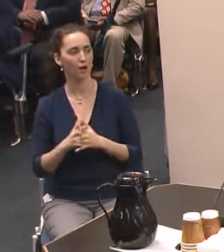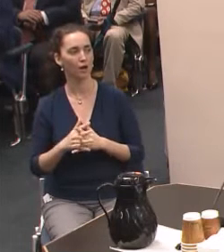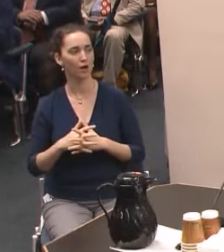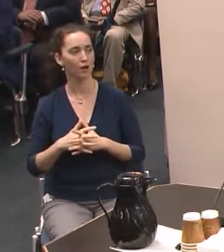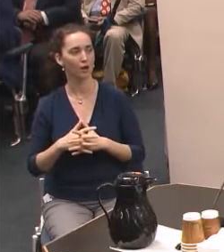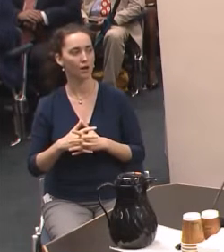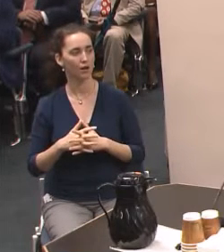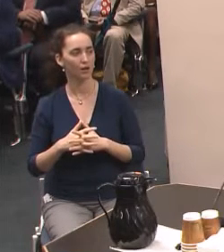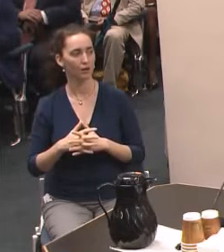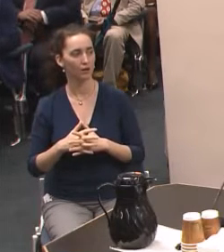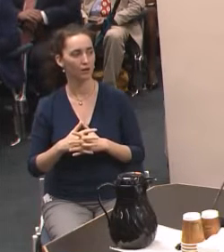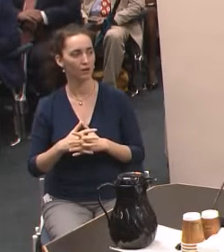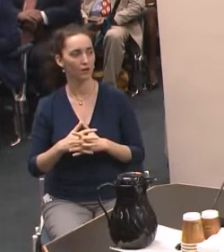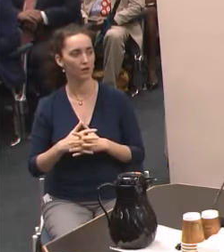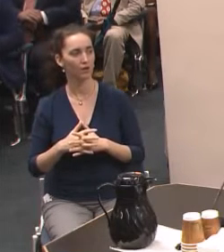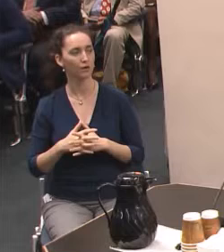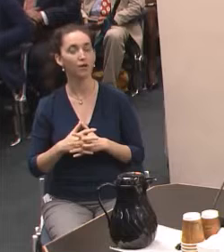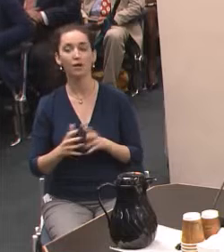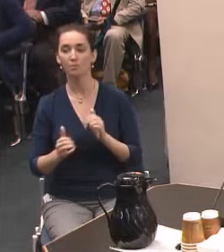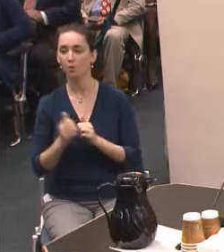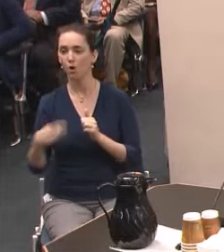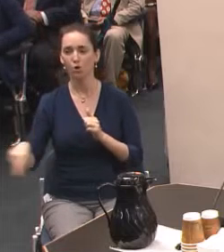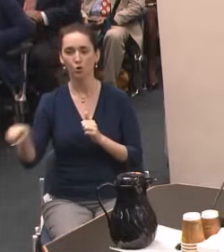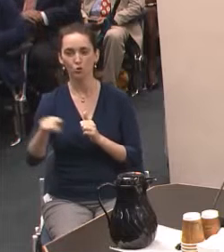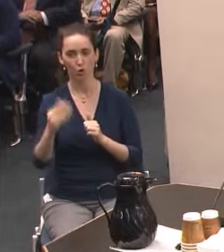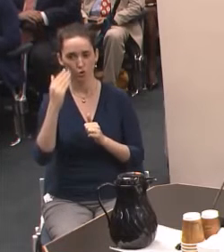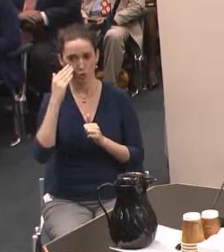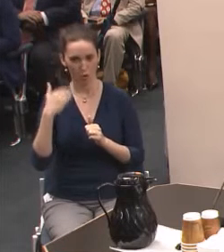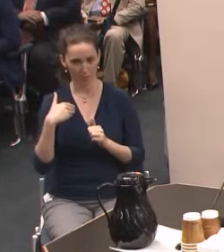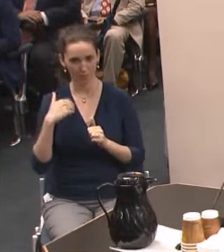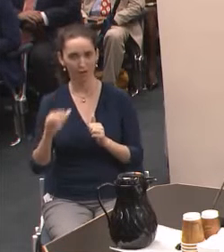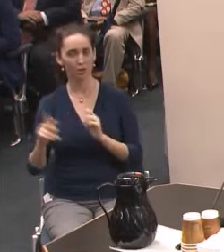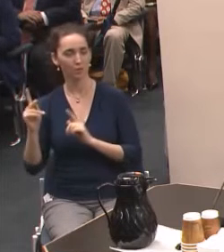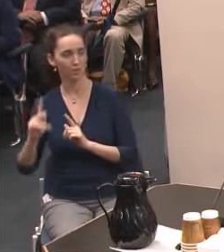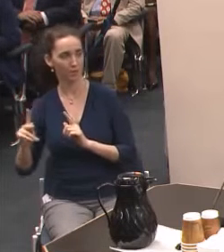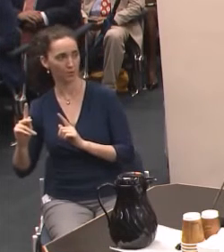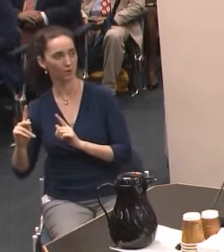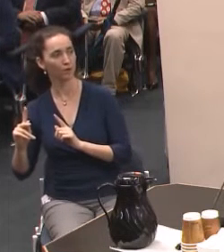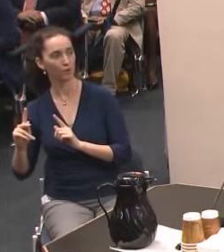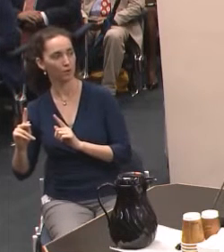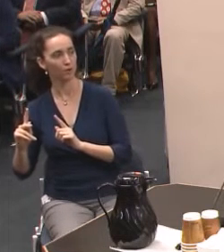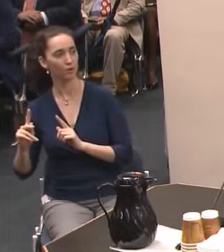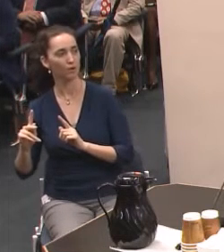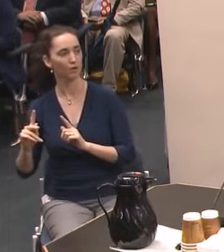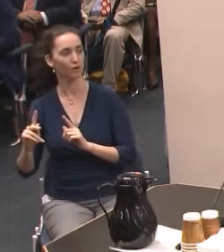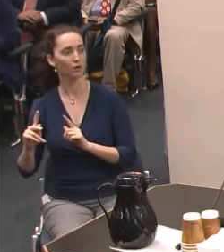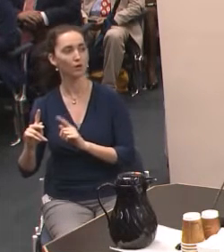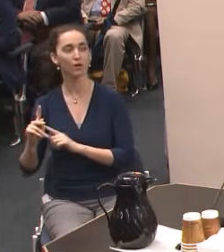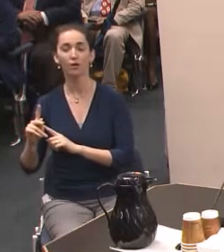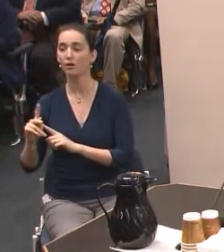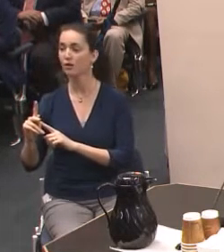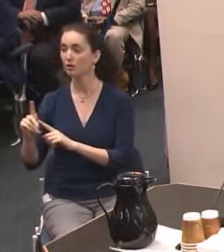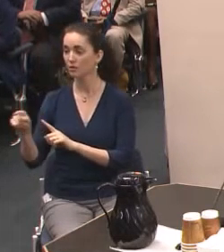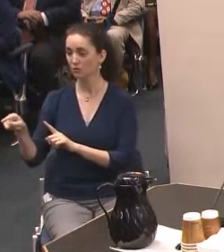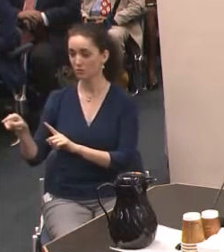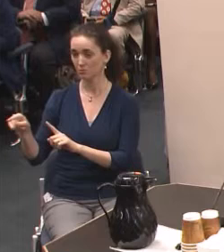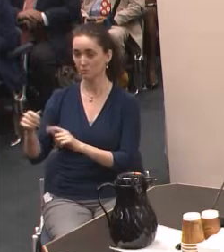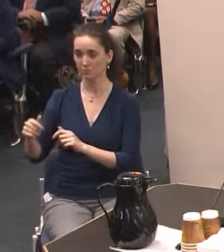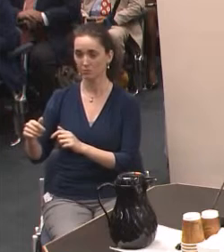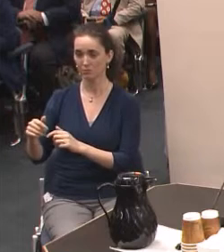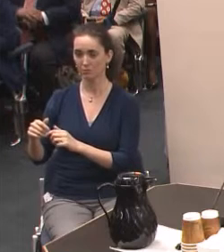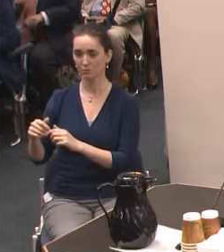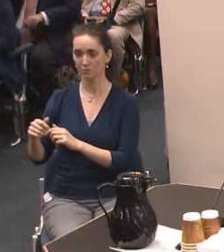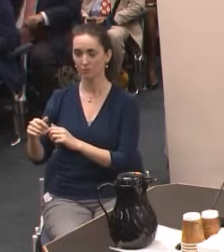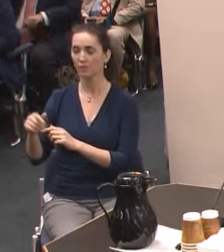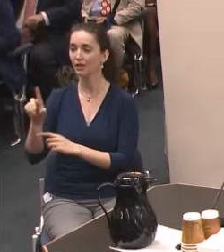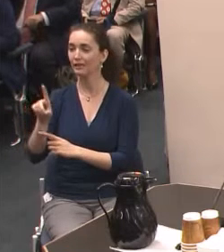for this may shock most who know me and others listening, because unlike the right to life that impacts my very existence,